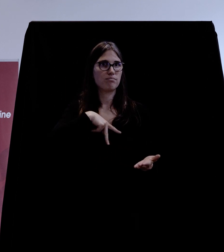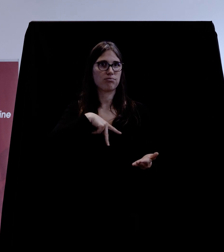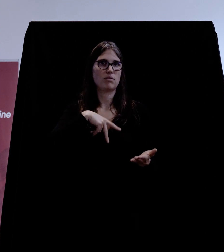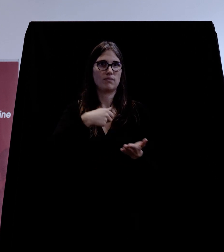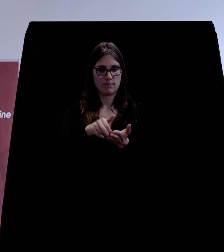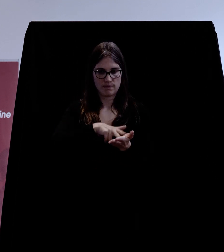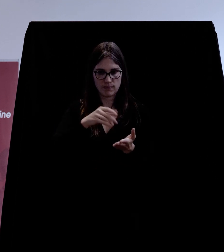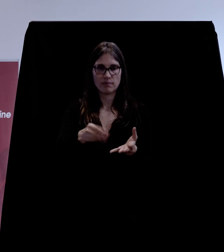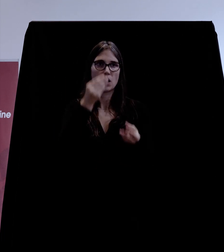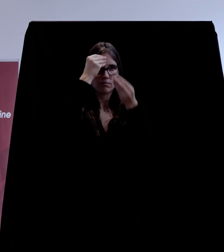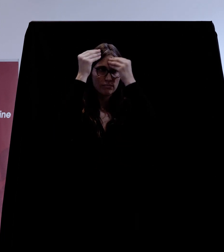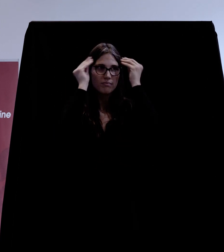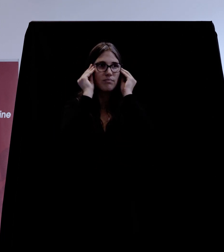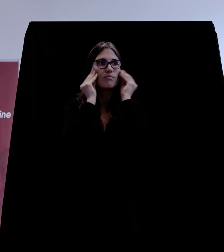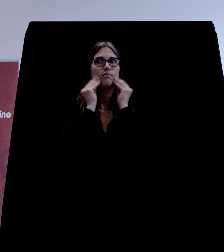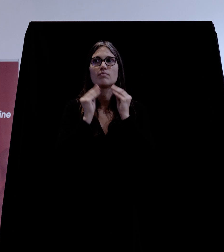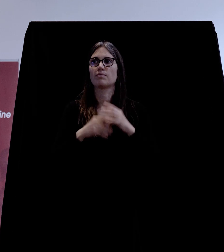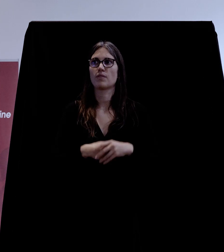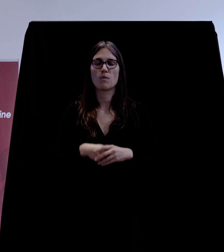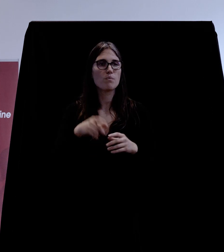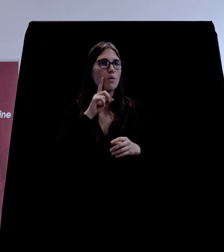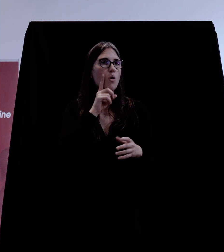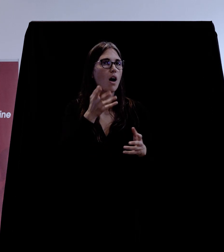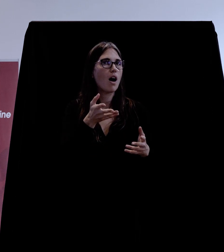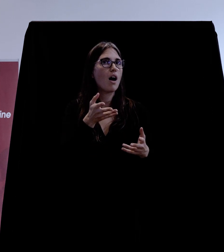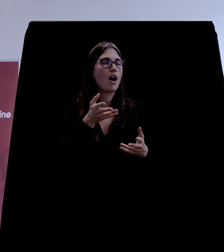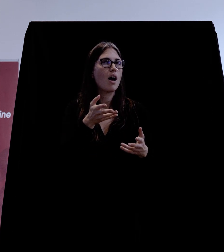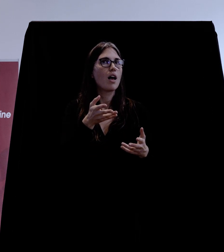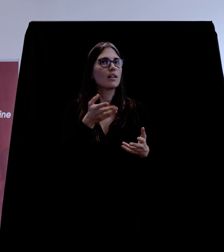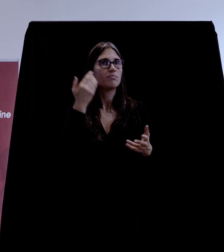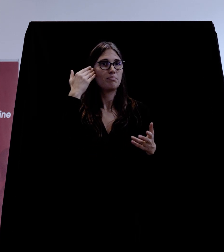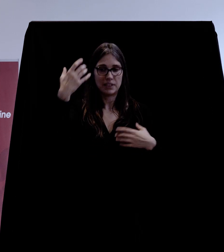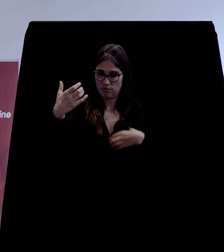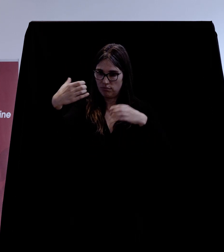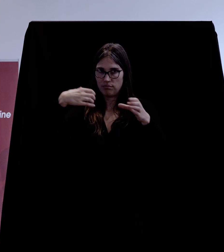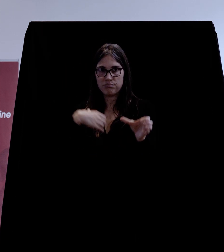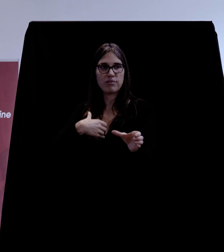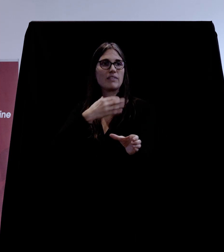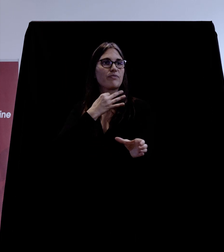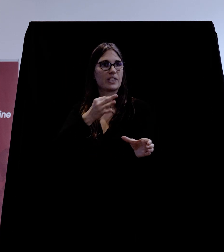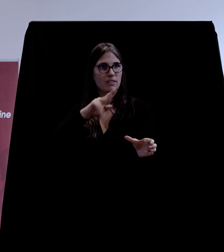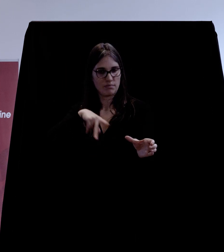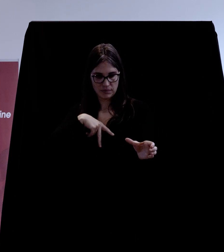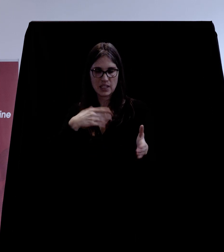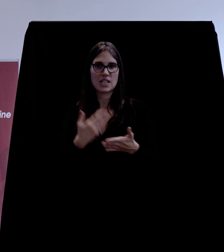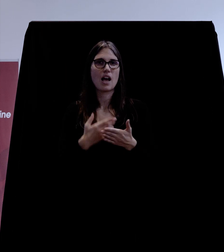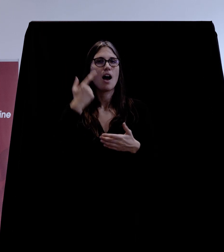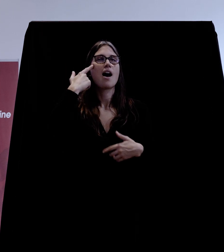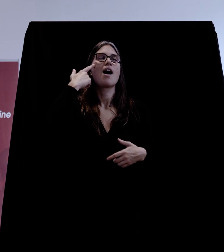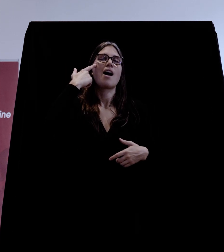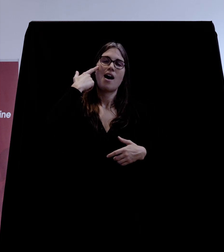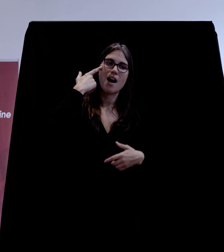you ask it that way, you begin to come up with some ideas as to why they might. And I told you about the hanging upside down. For Jacob,